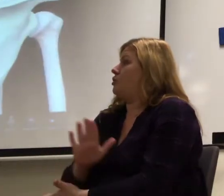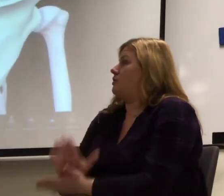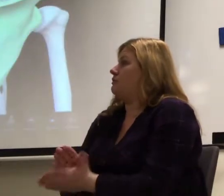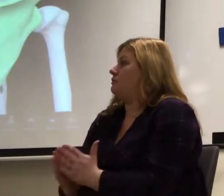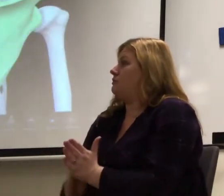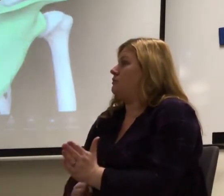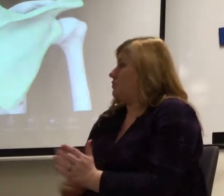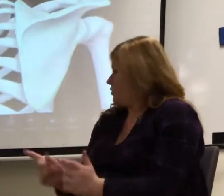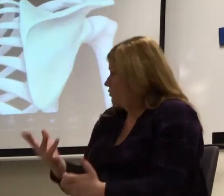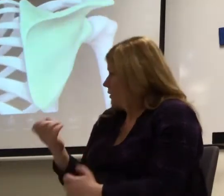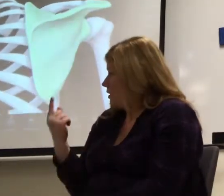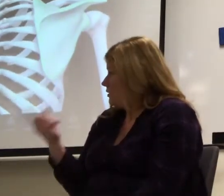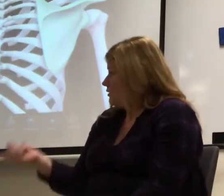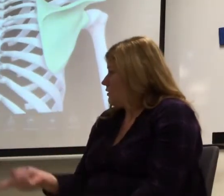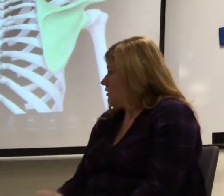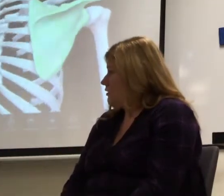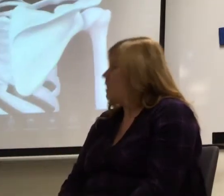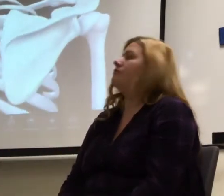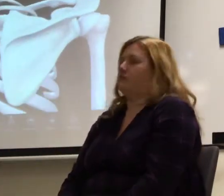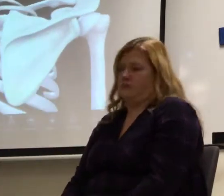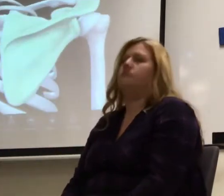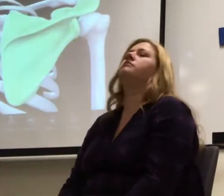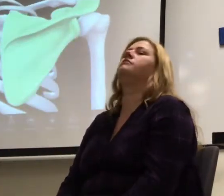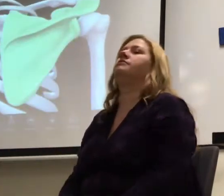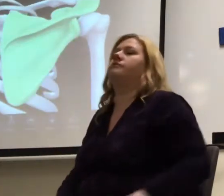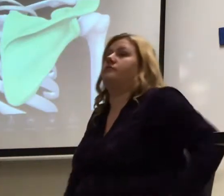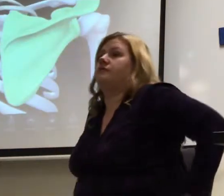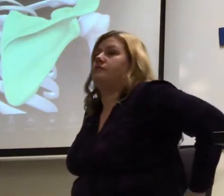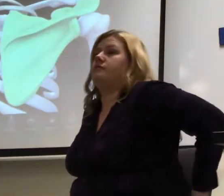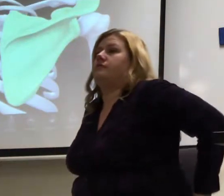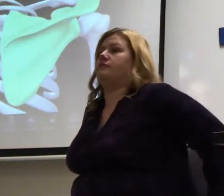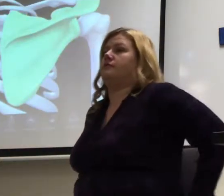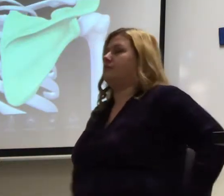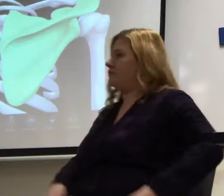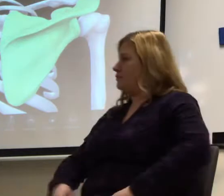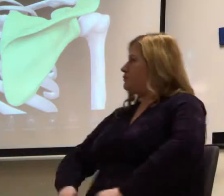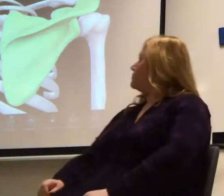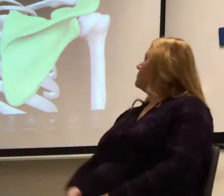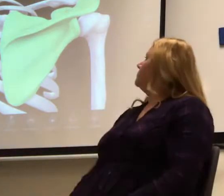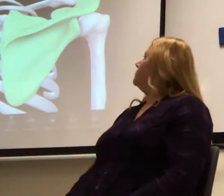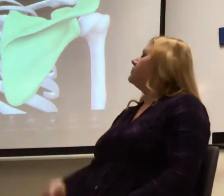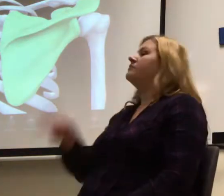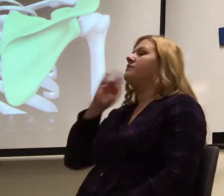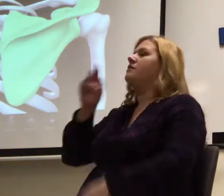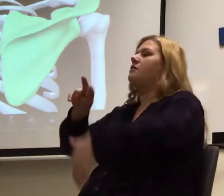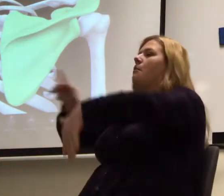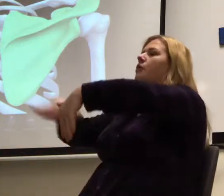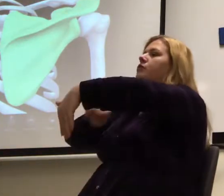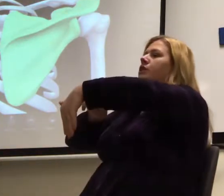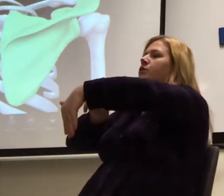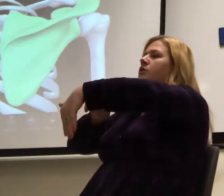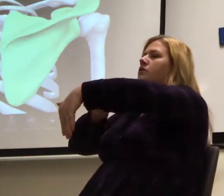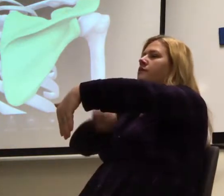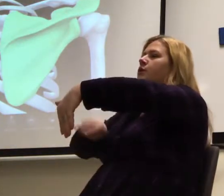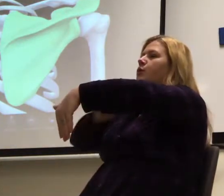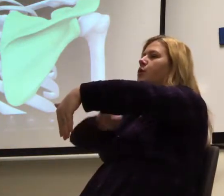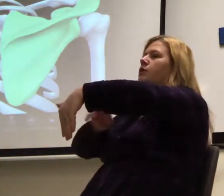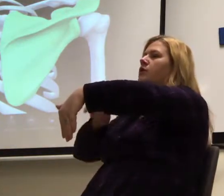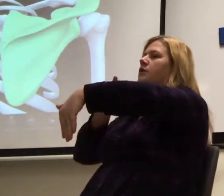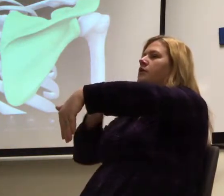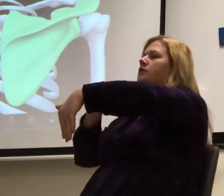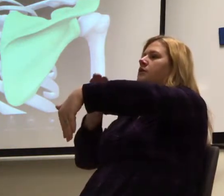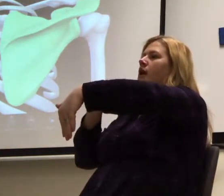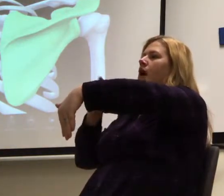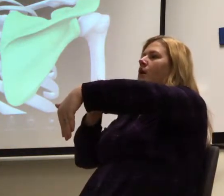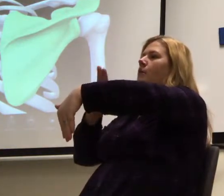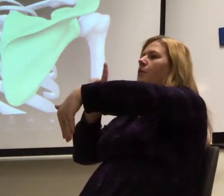So do you see how, like, this is the posterior view of the scapula? But appreciate there's